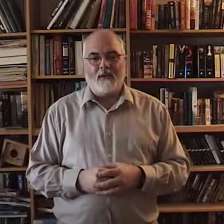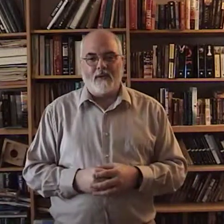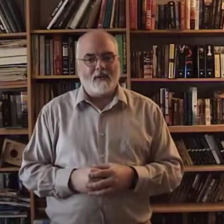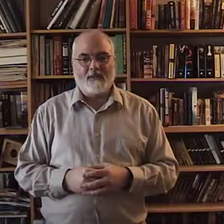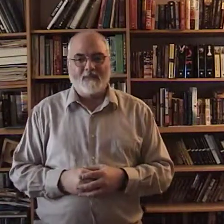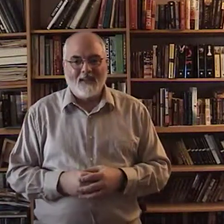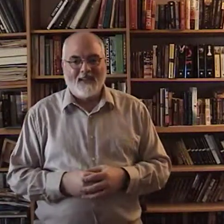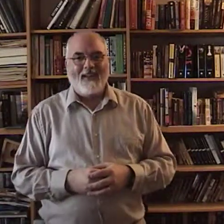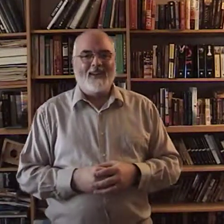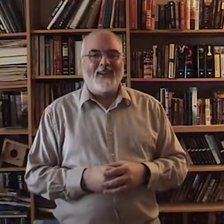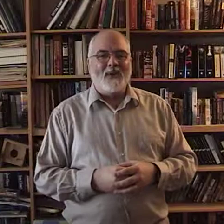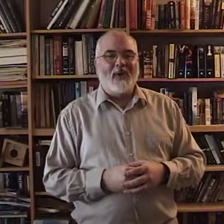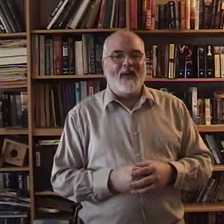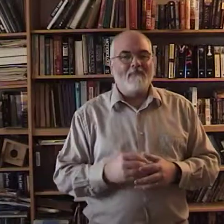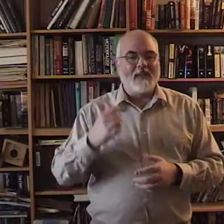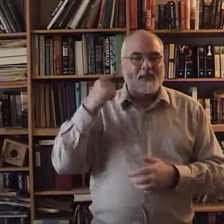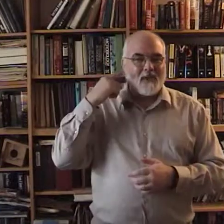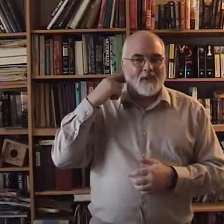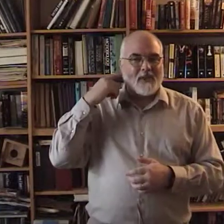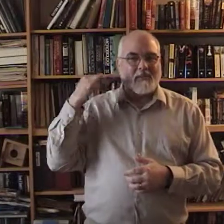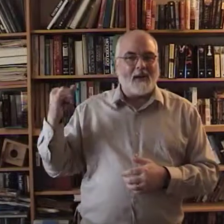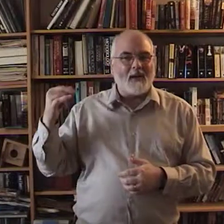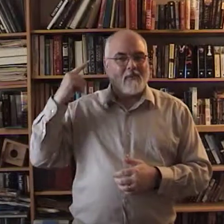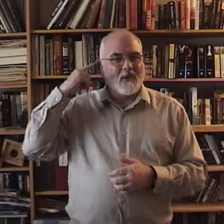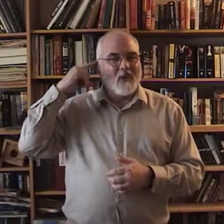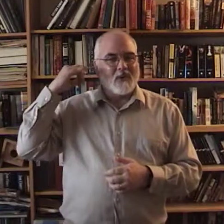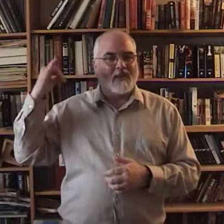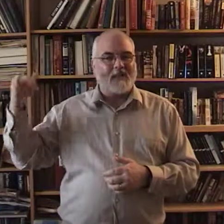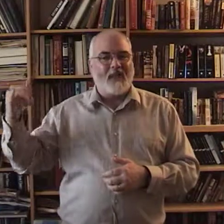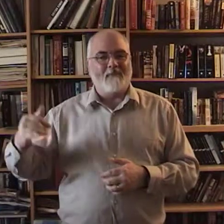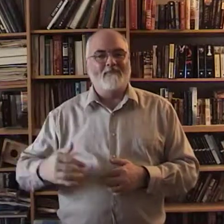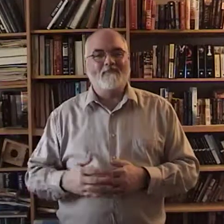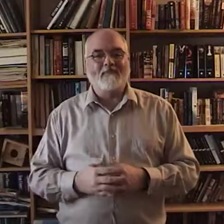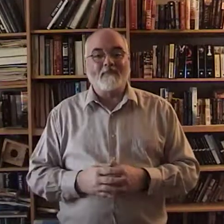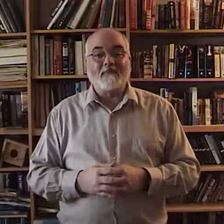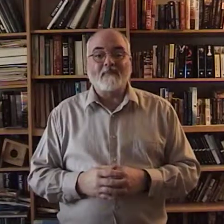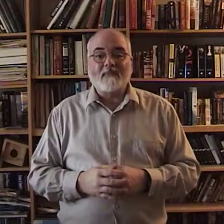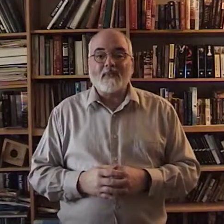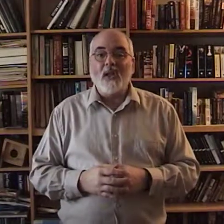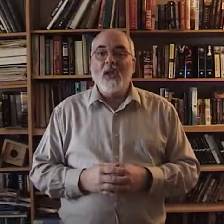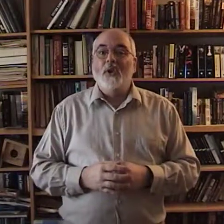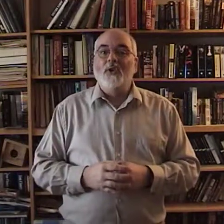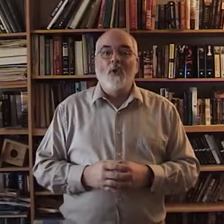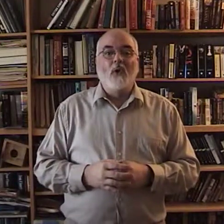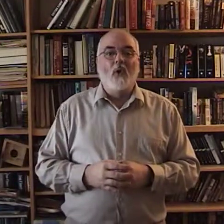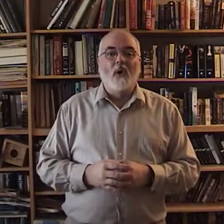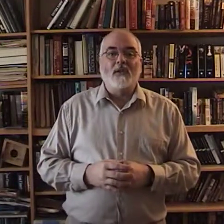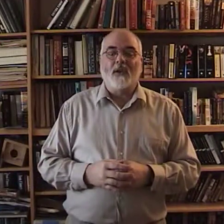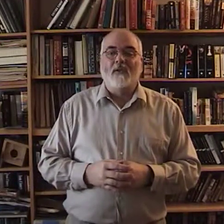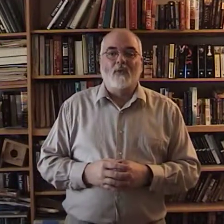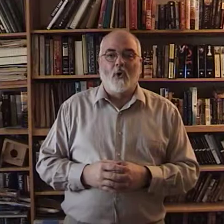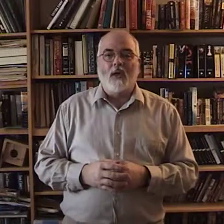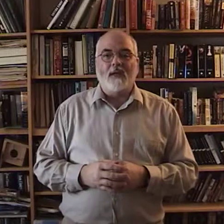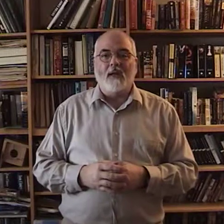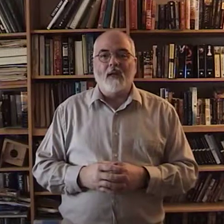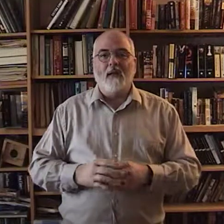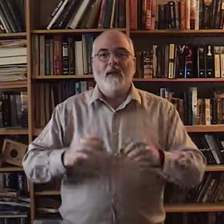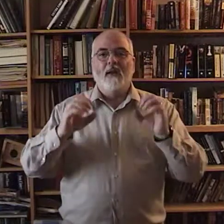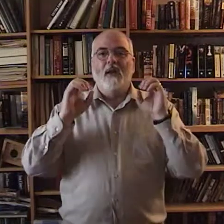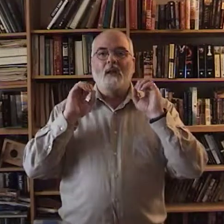notice. Okay? But silver's at the bottom and gold's at the top. No courts of royalty.